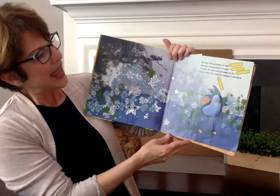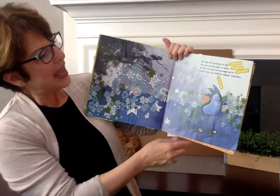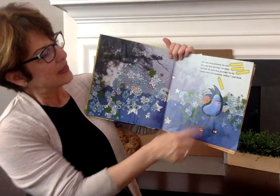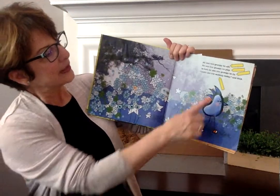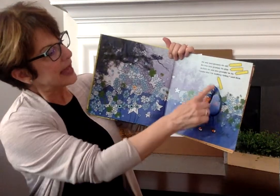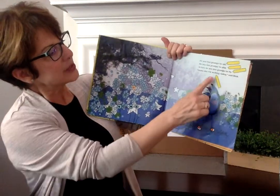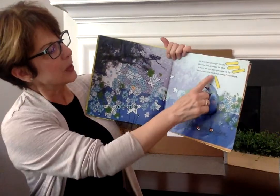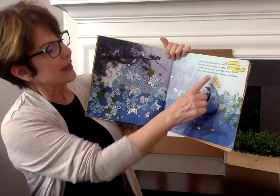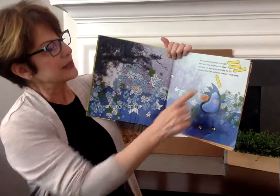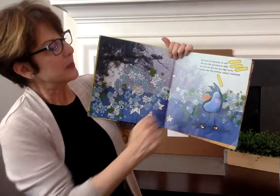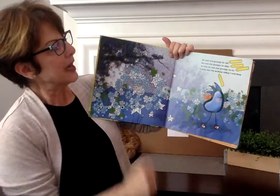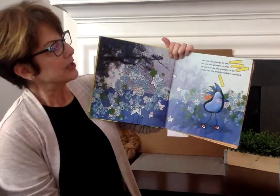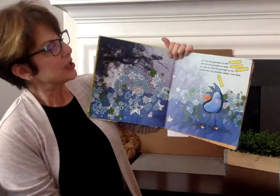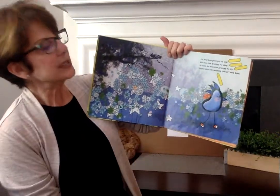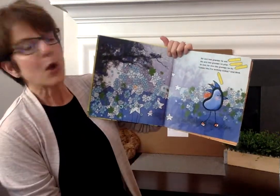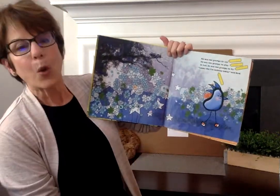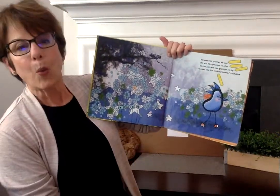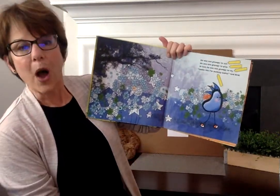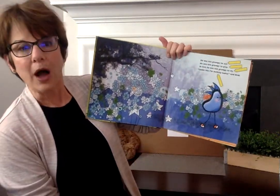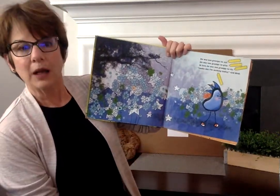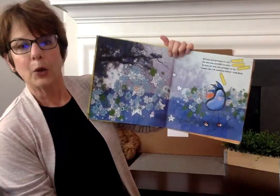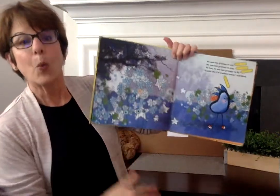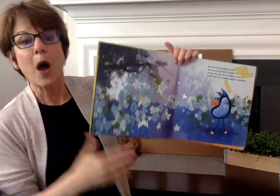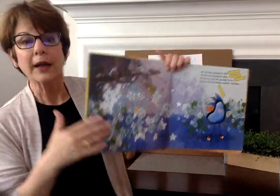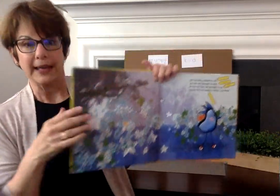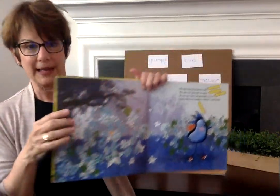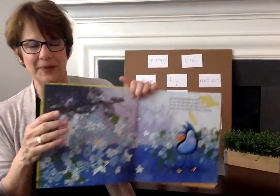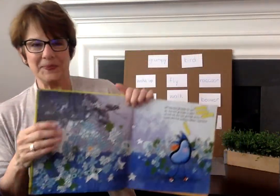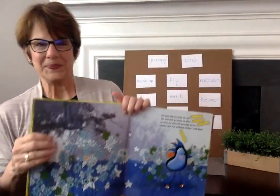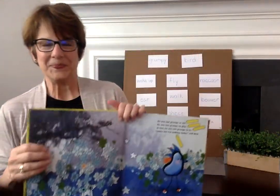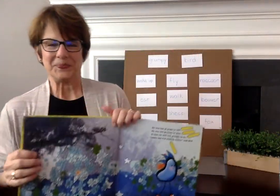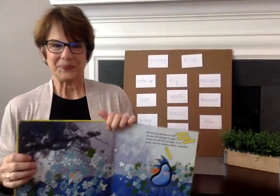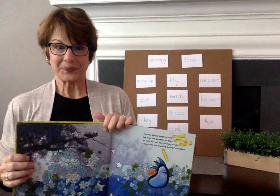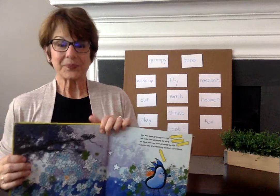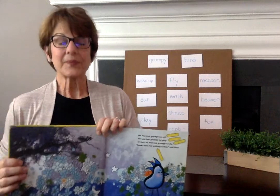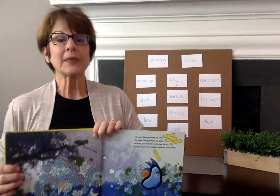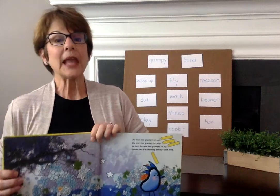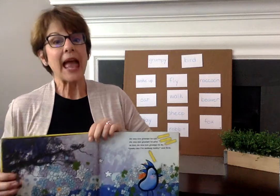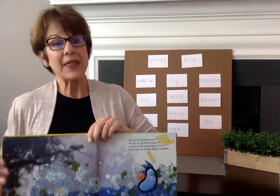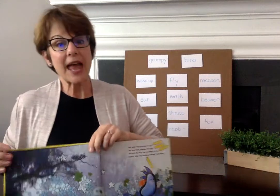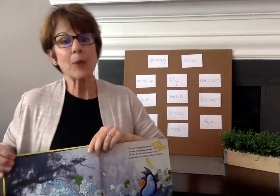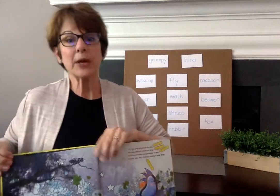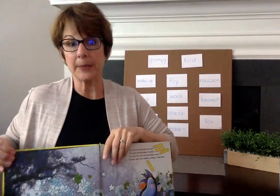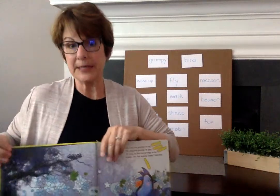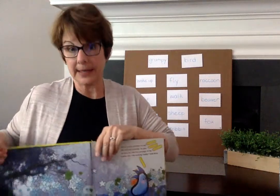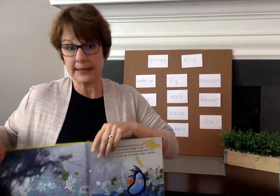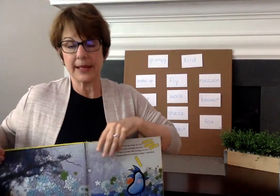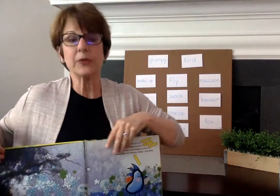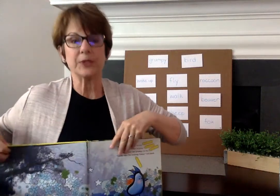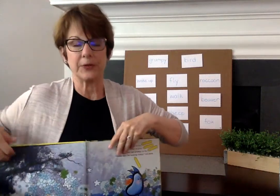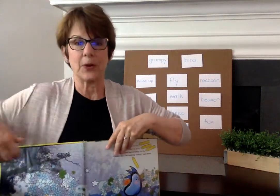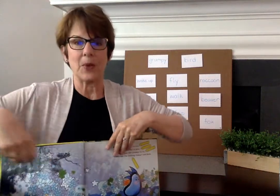And the last one on this page is walk or walking. And that one can be done several different